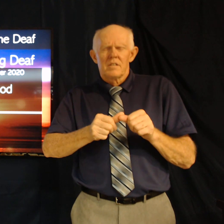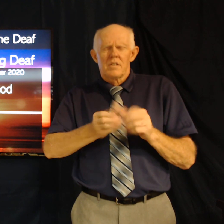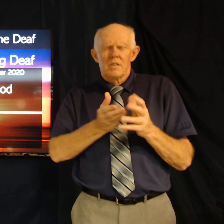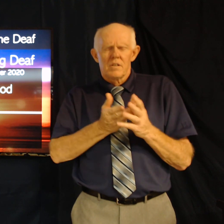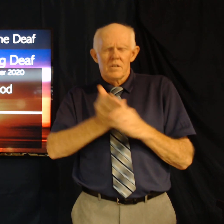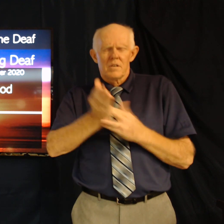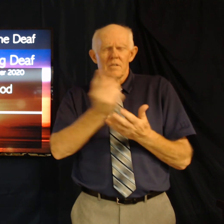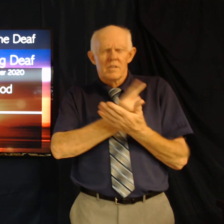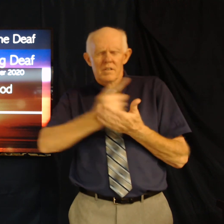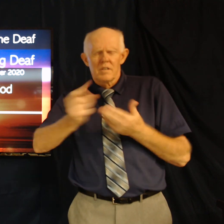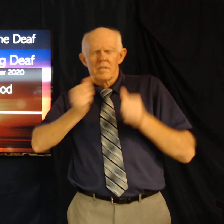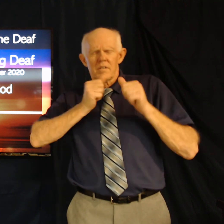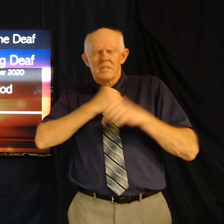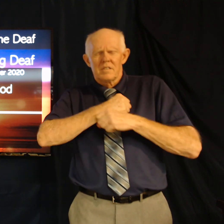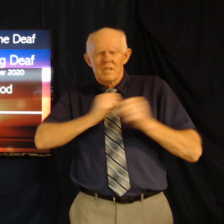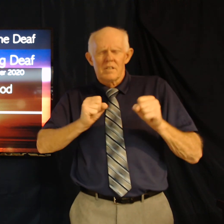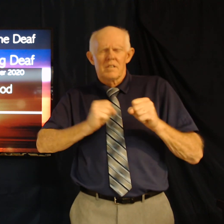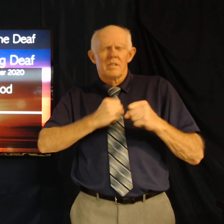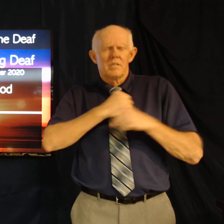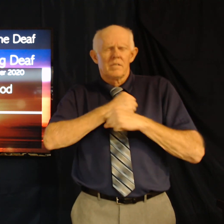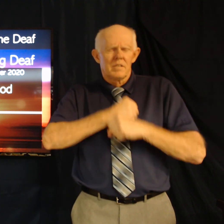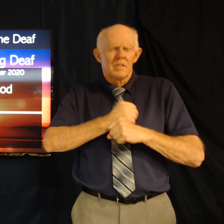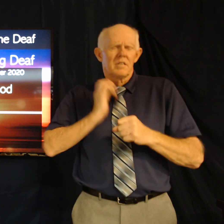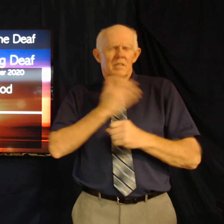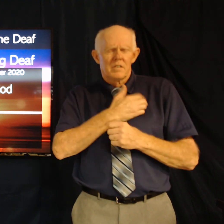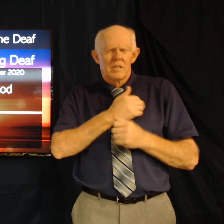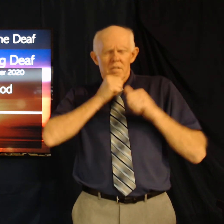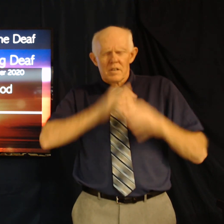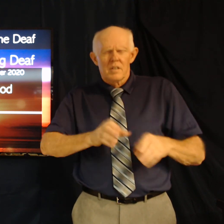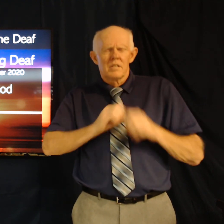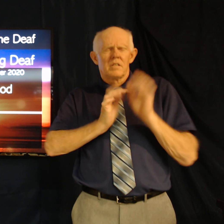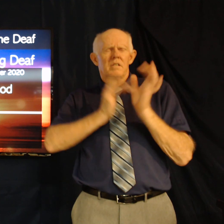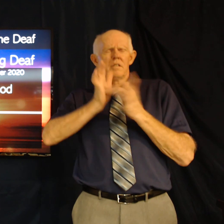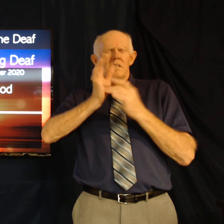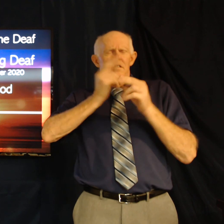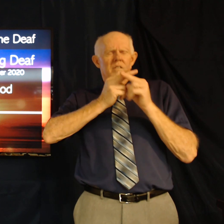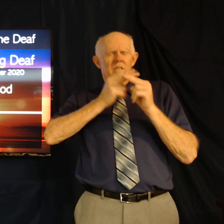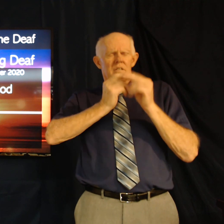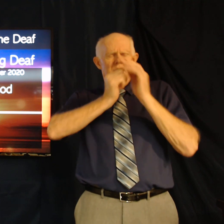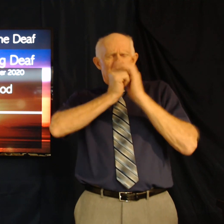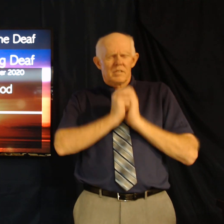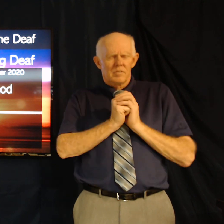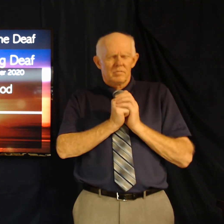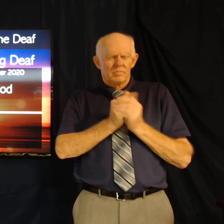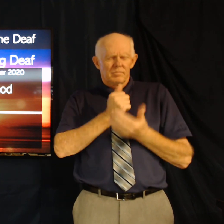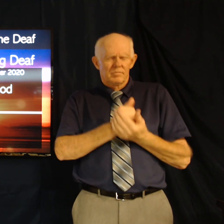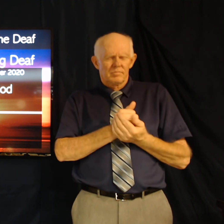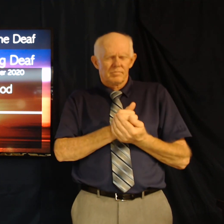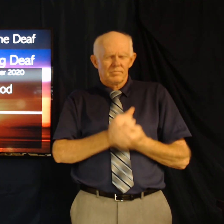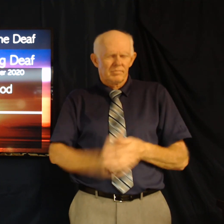as we continue through the week. Keep us safe and protected. In Jesus' name, amen.